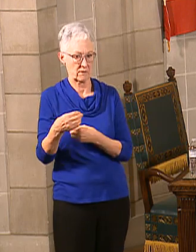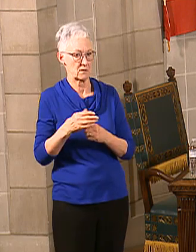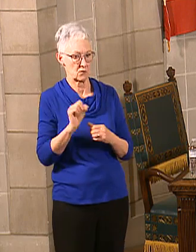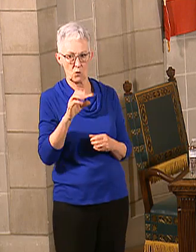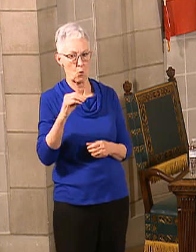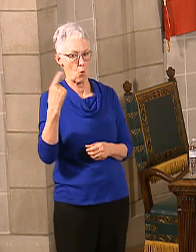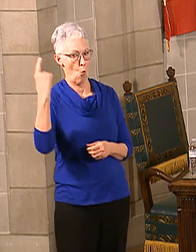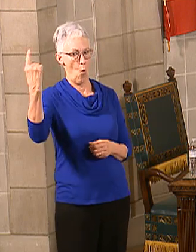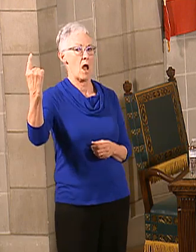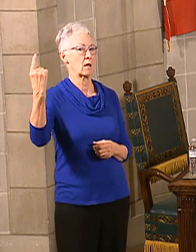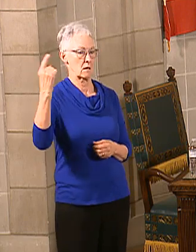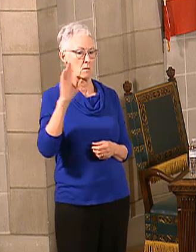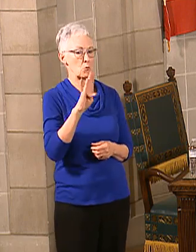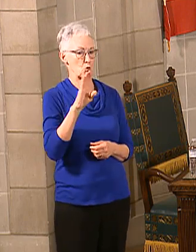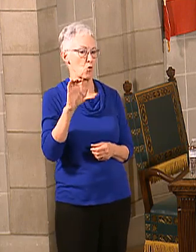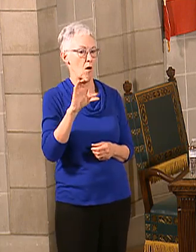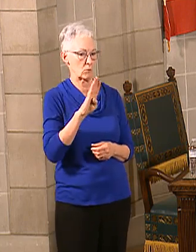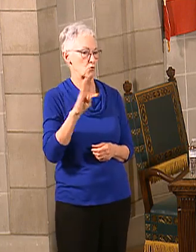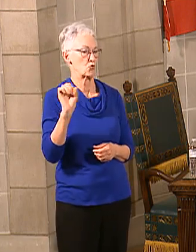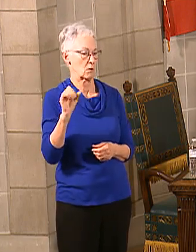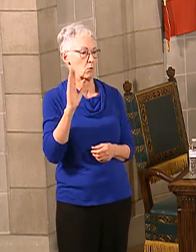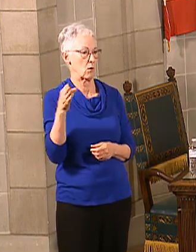obligation.